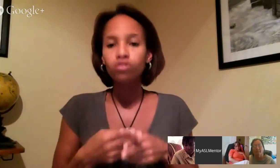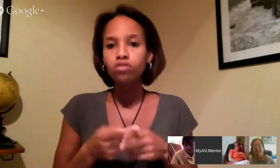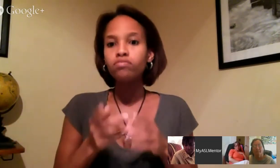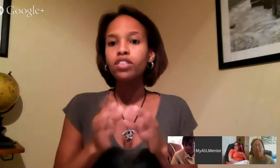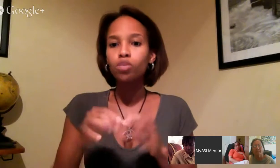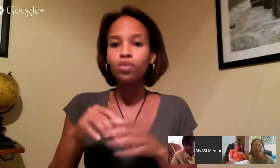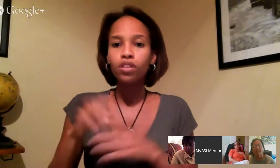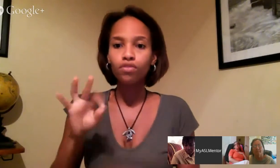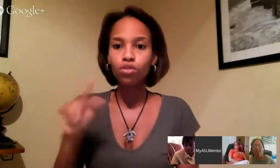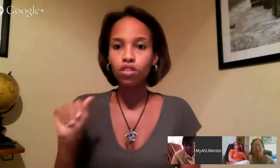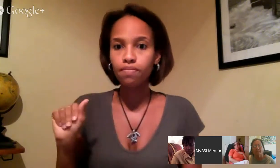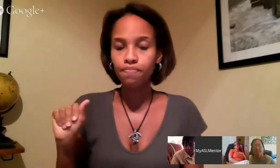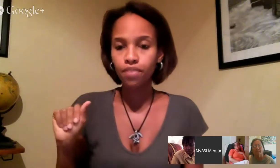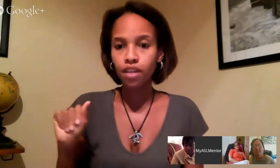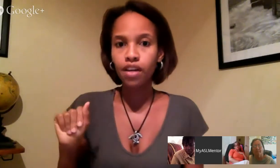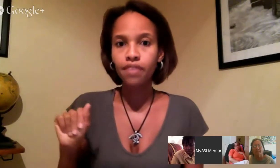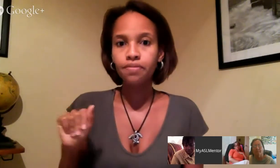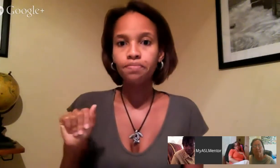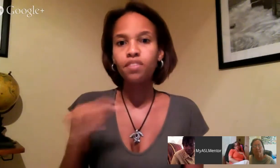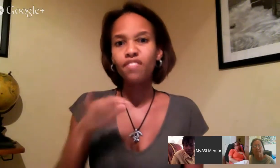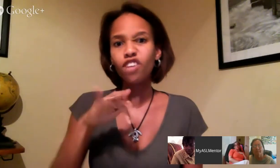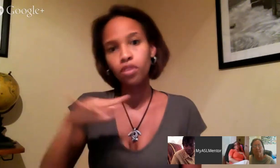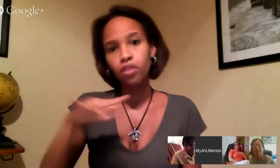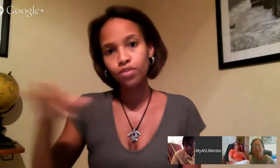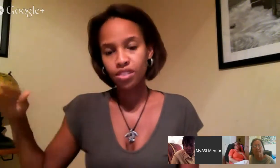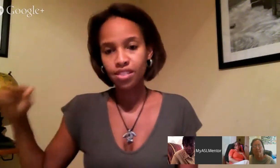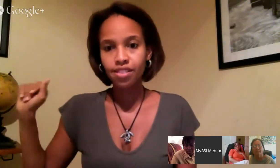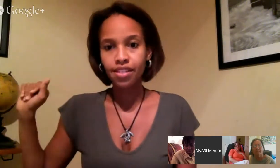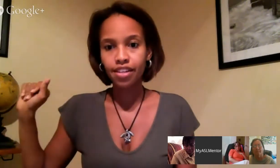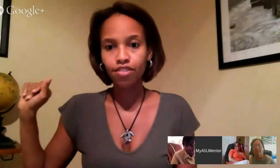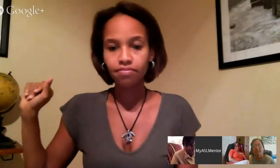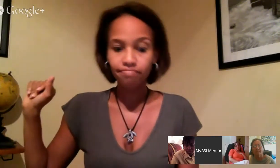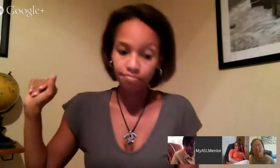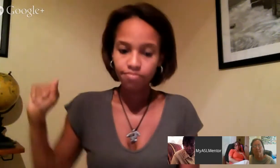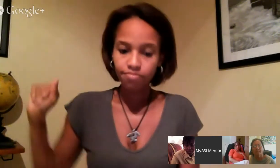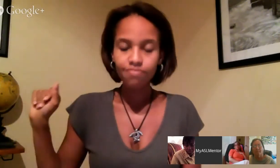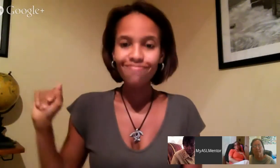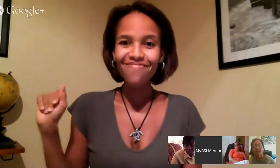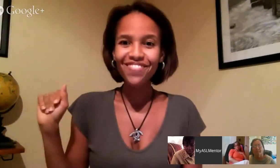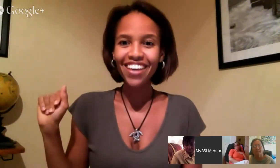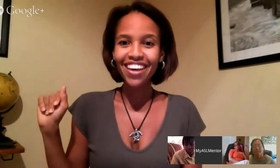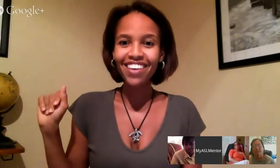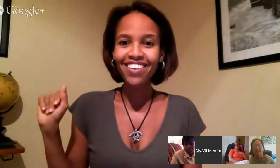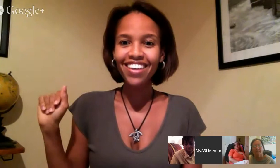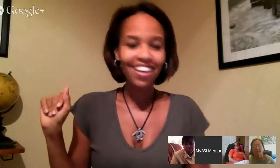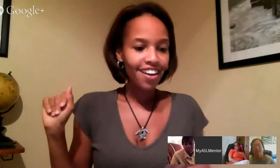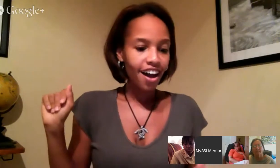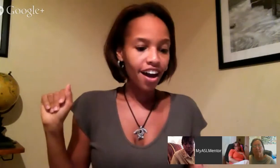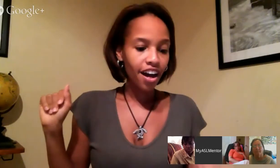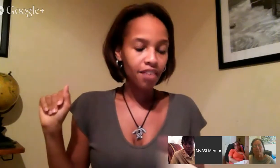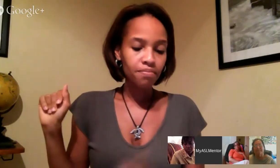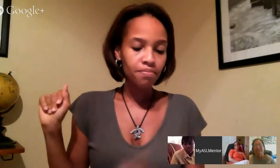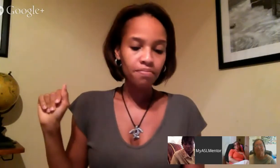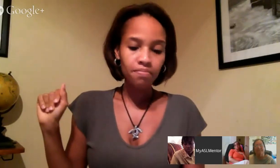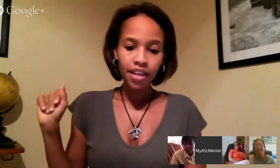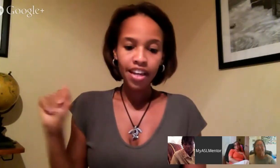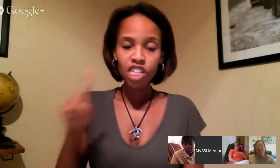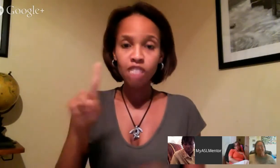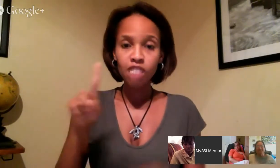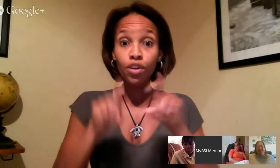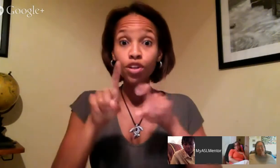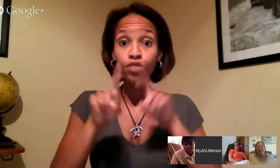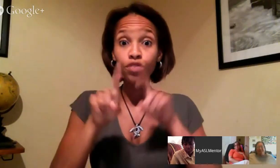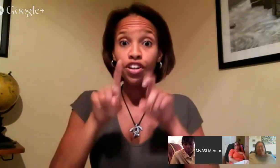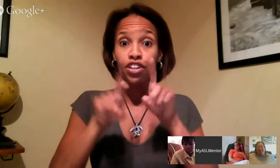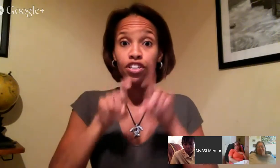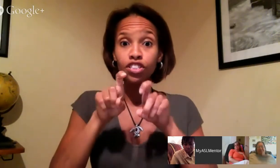called Interpreting in Florida. I think it's called the title. Okay. Any questions about